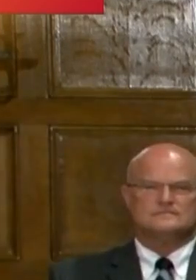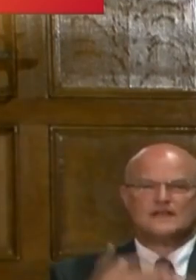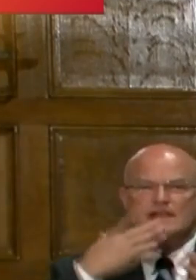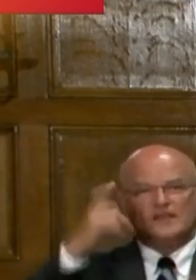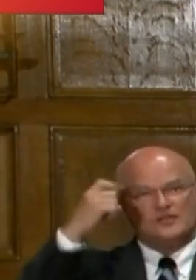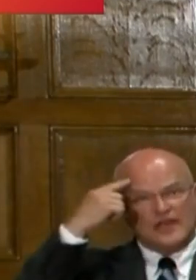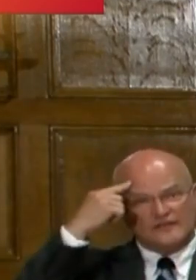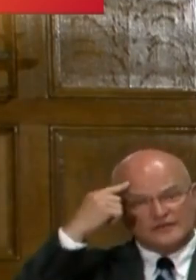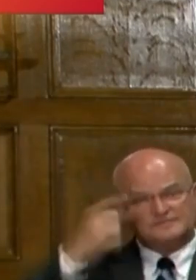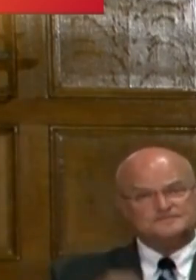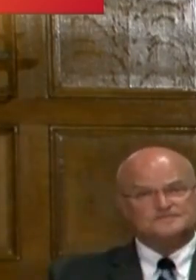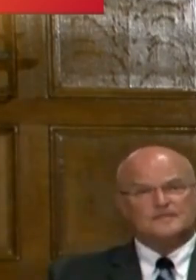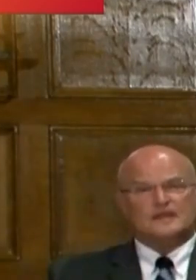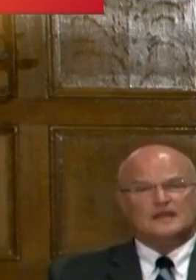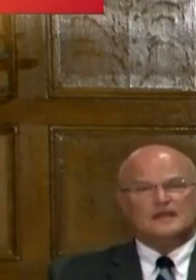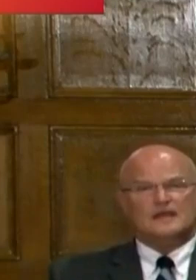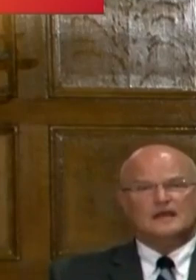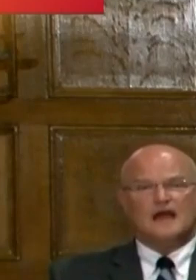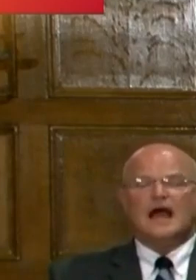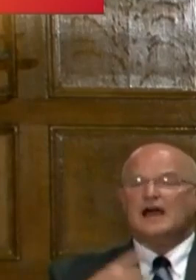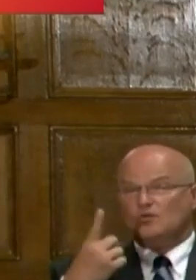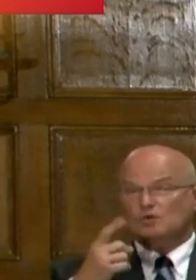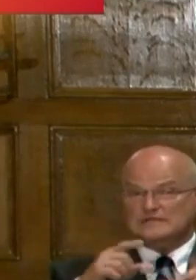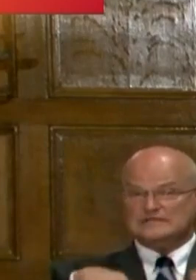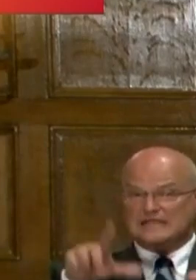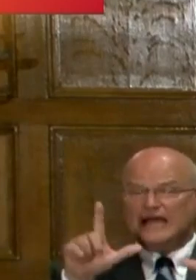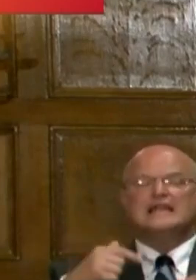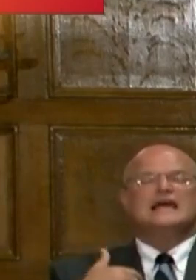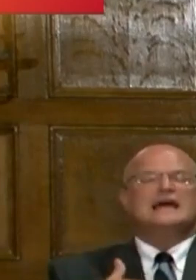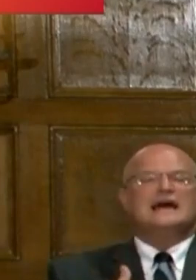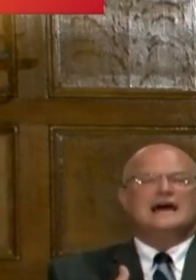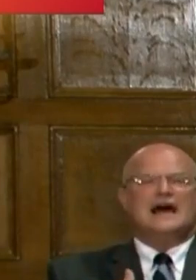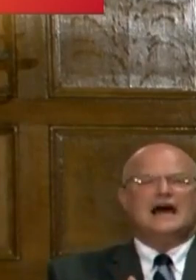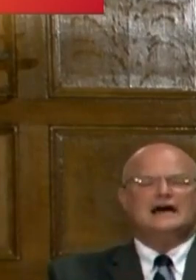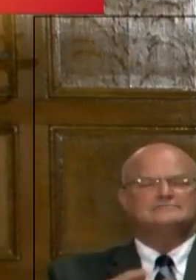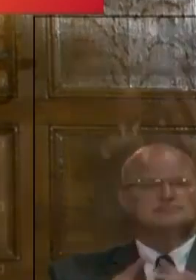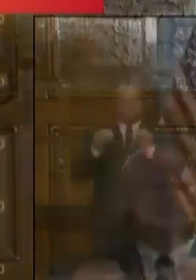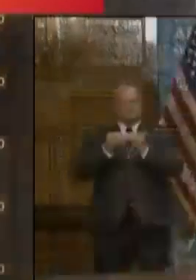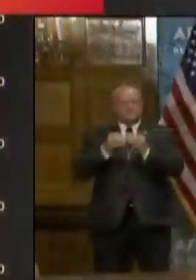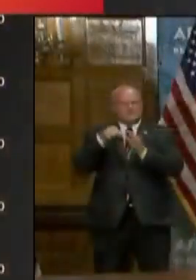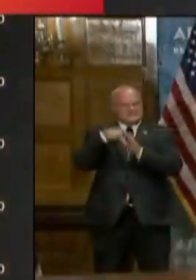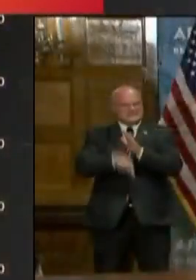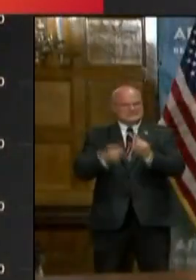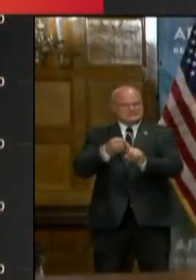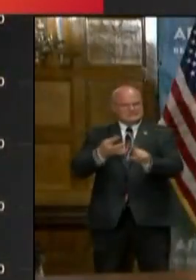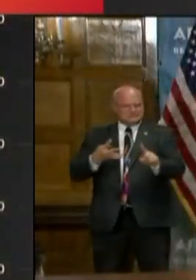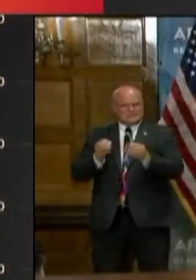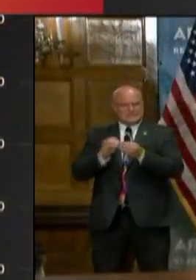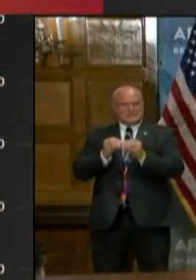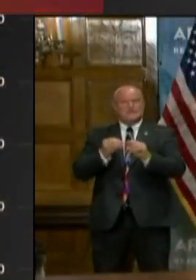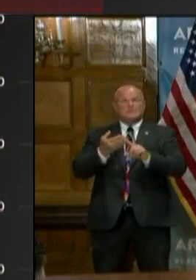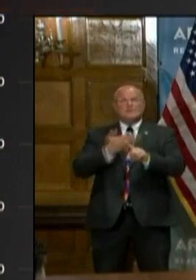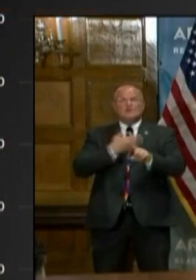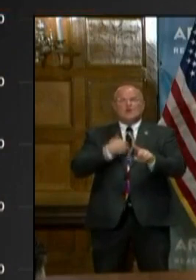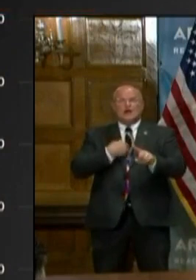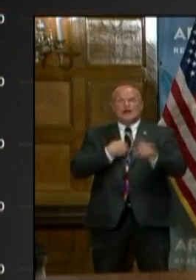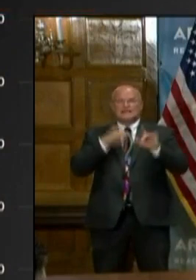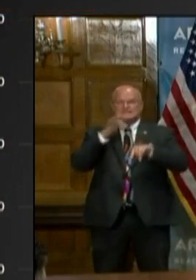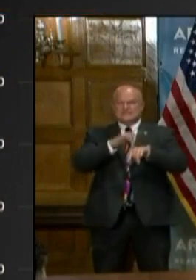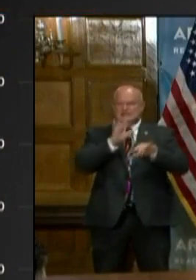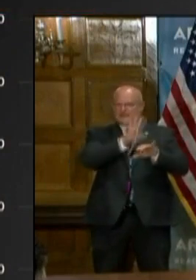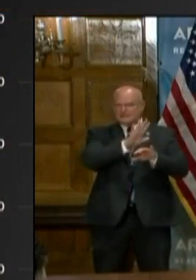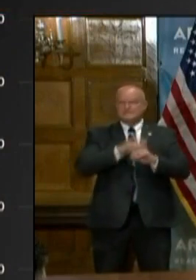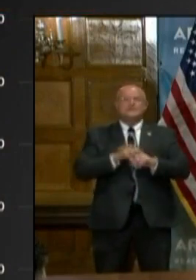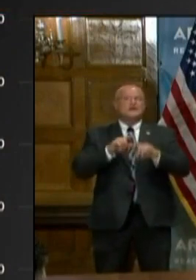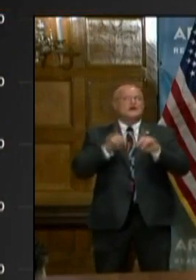Thank you, Governor. There we go. I just have one slide. I'm going to go over a little bit more details on the numbers before I touch base on this